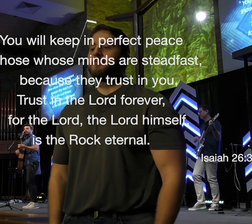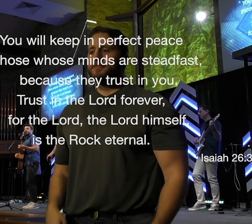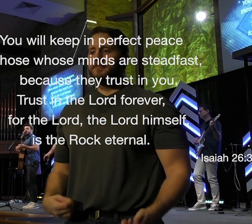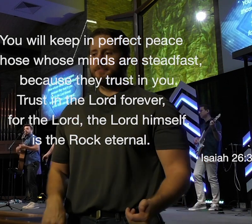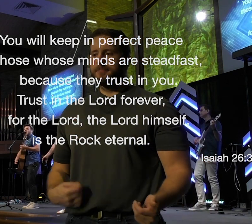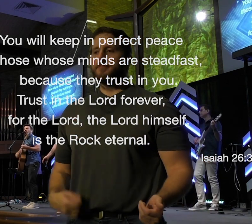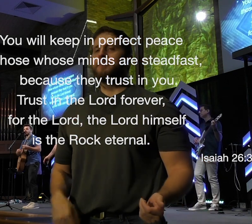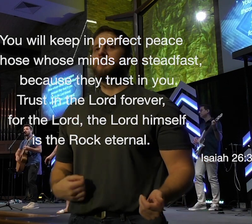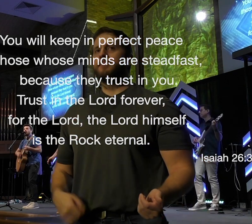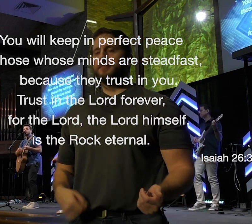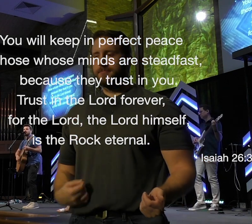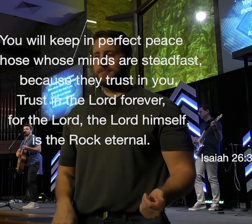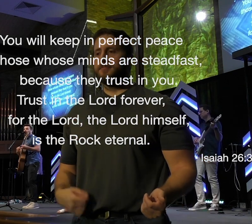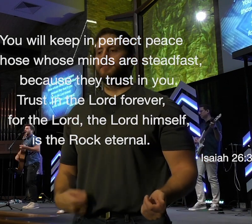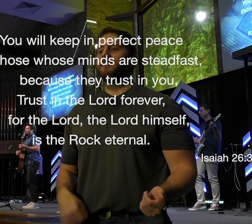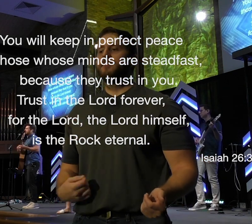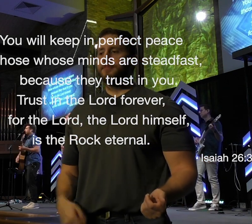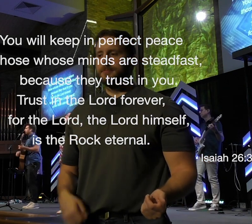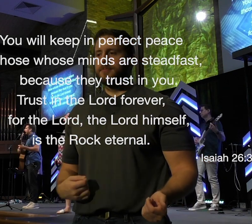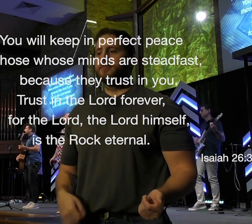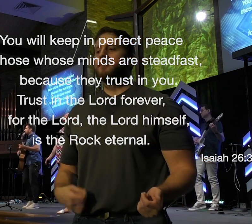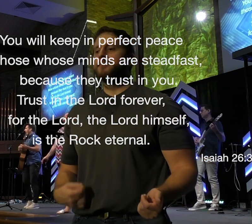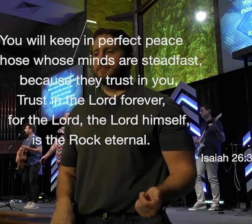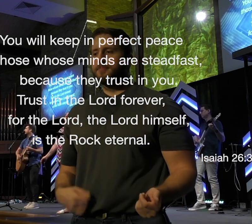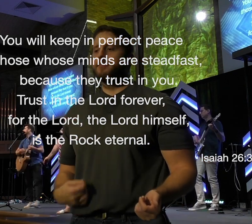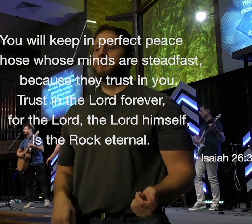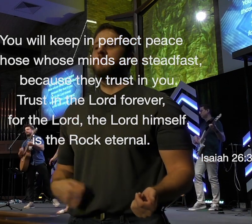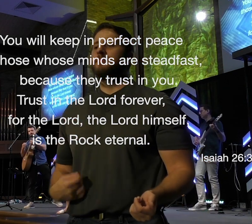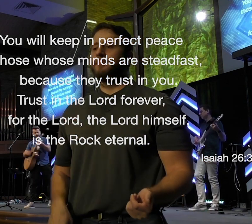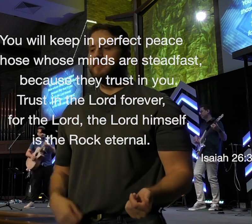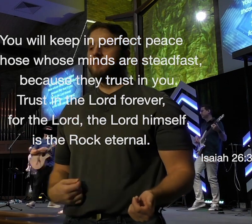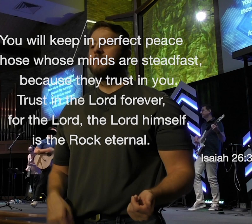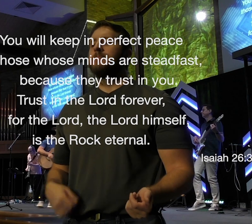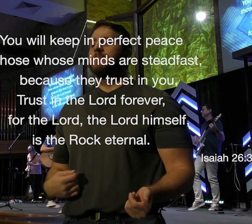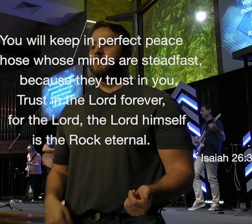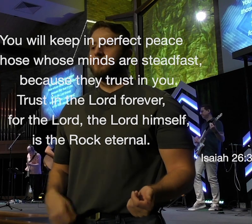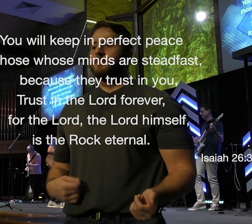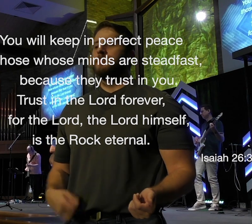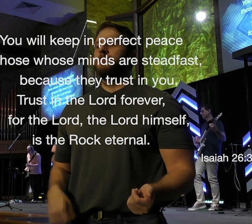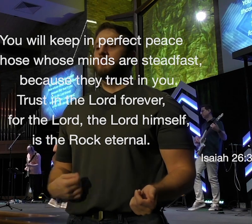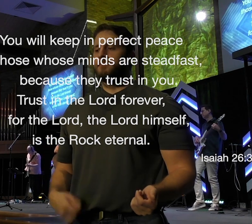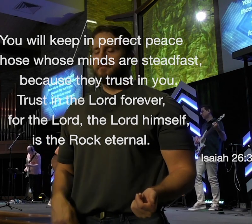Lord forever, for the Lord eternal, is the rock eternal.